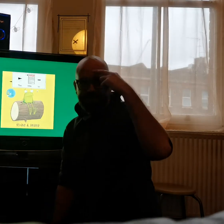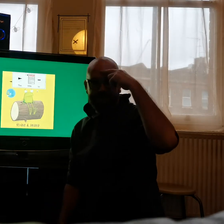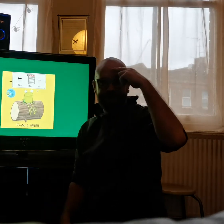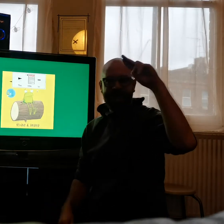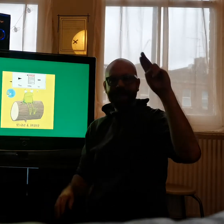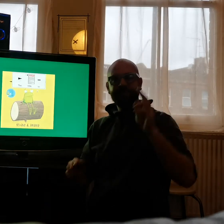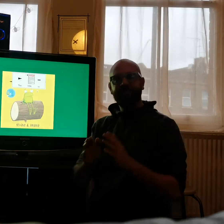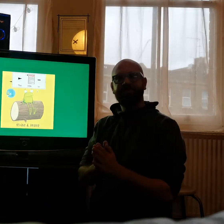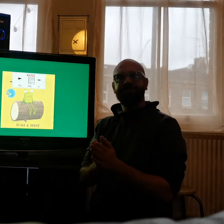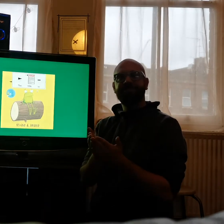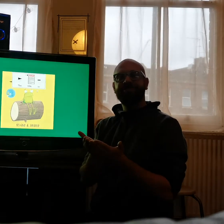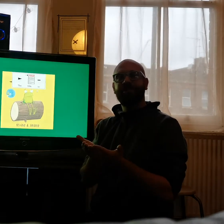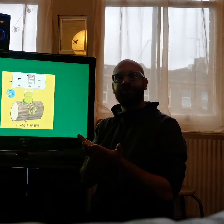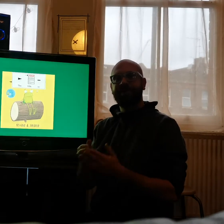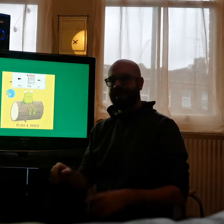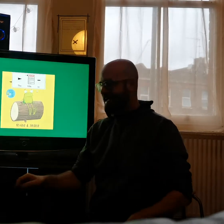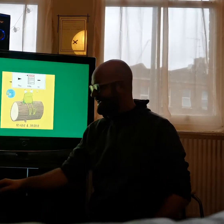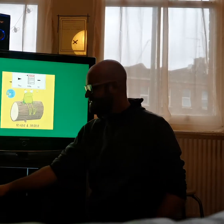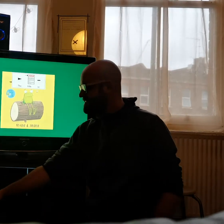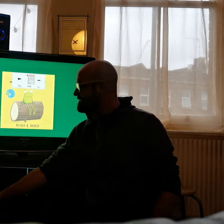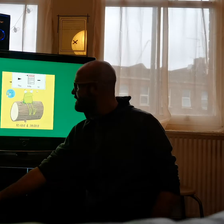The name of the story is...